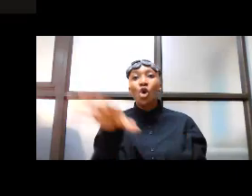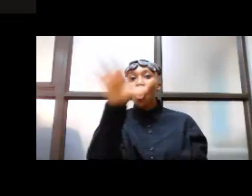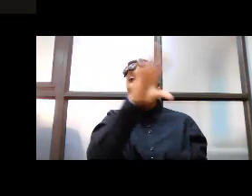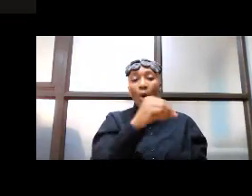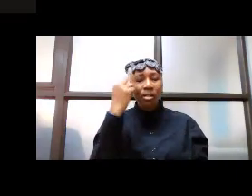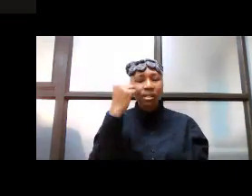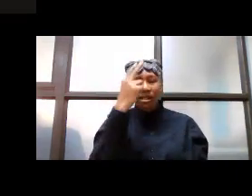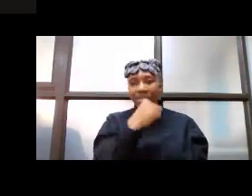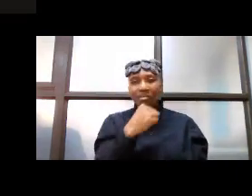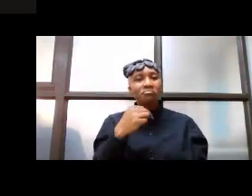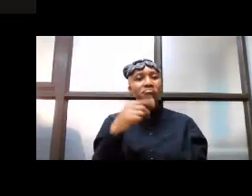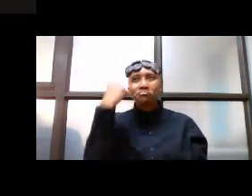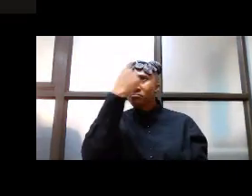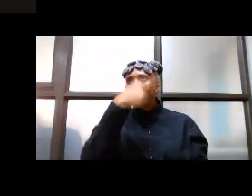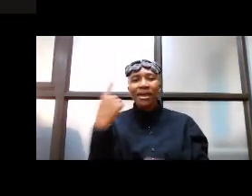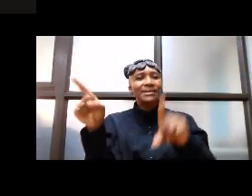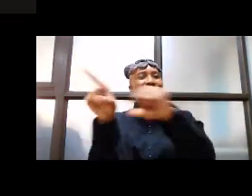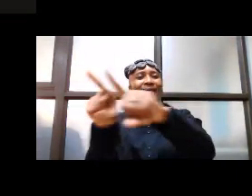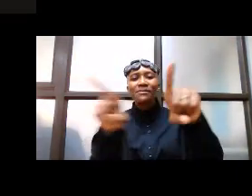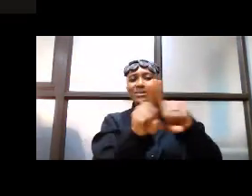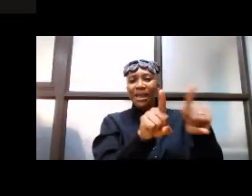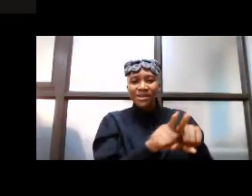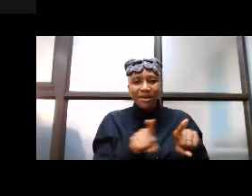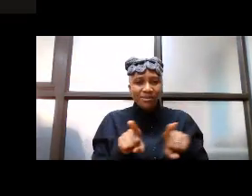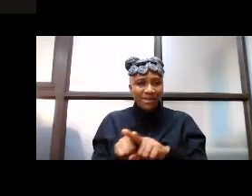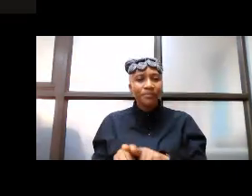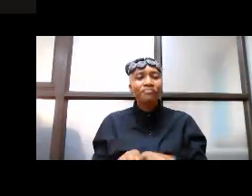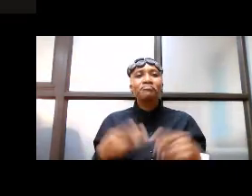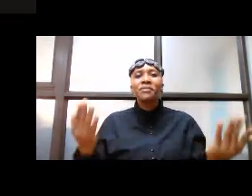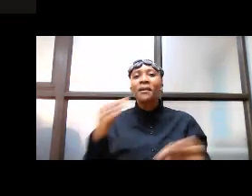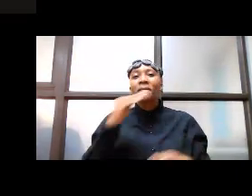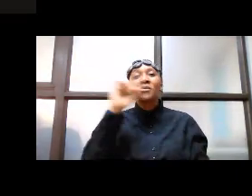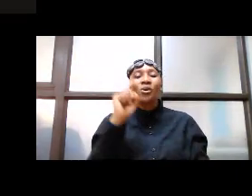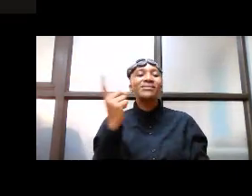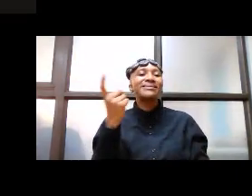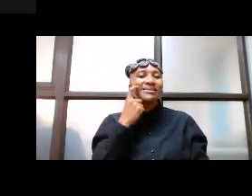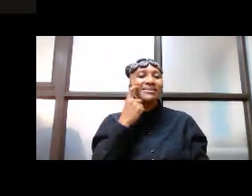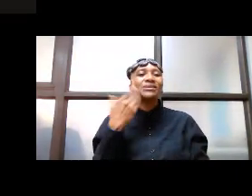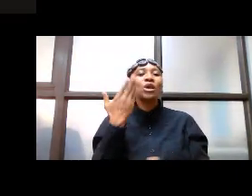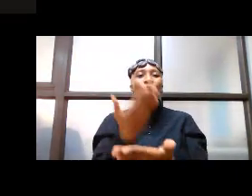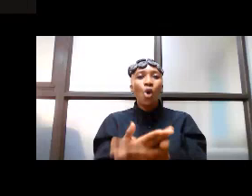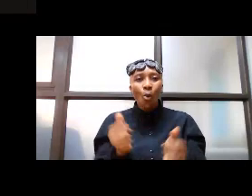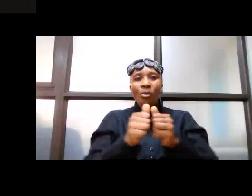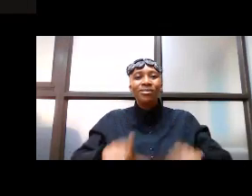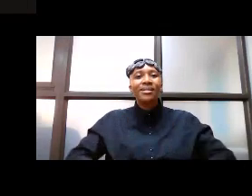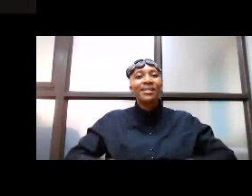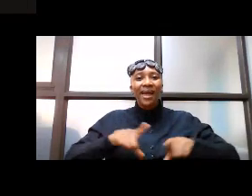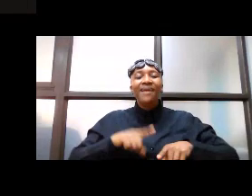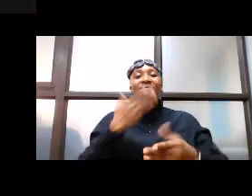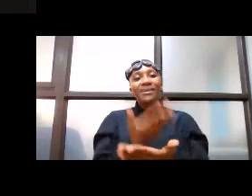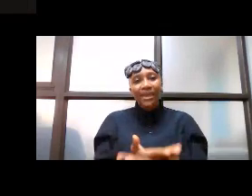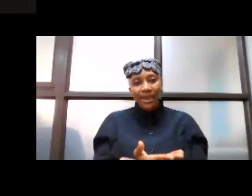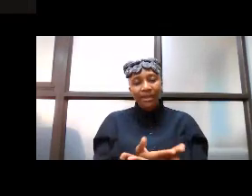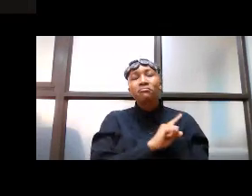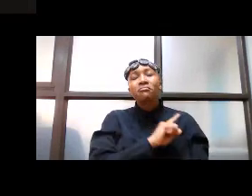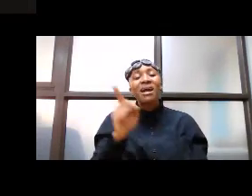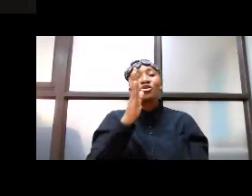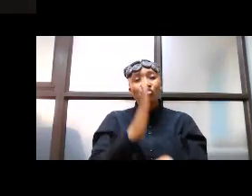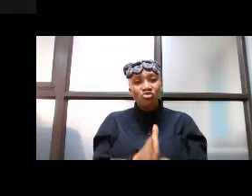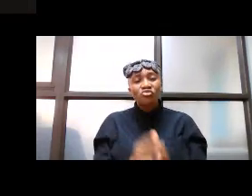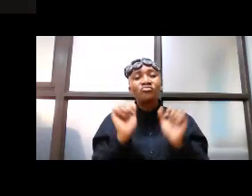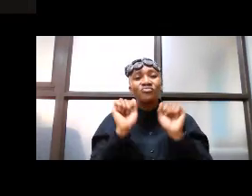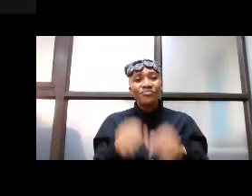And so it might be easier for them to cope with life, which could be true. That, I mean, we